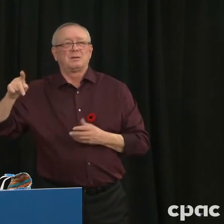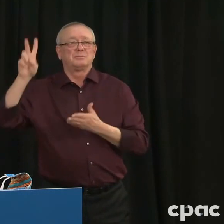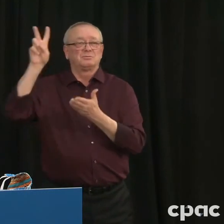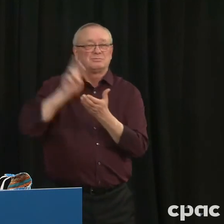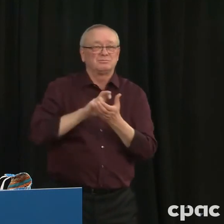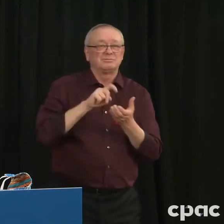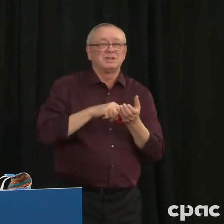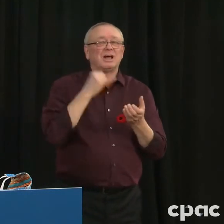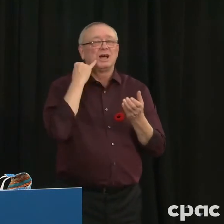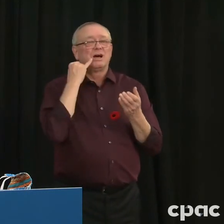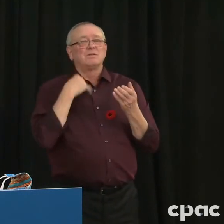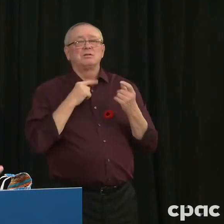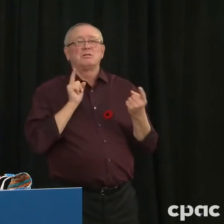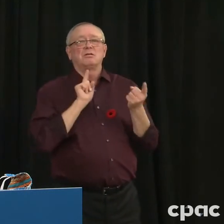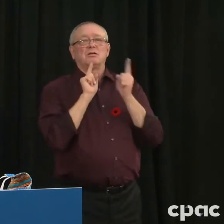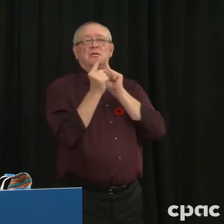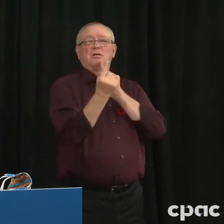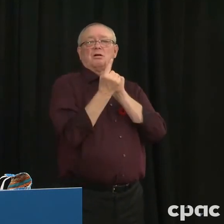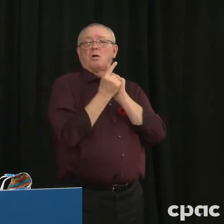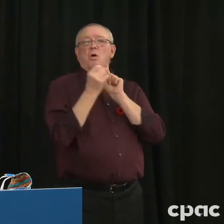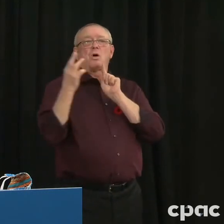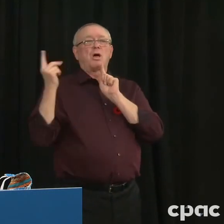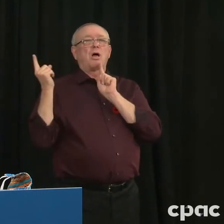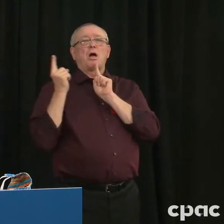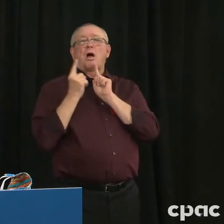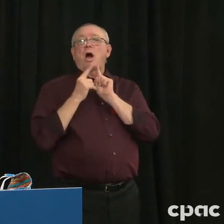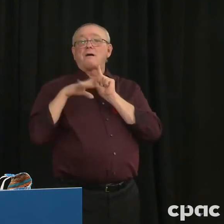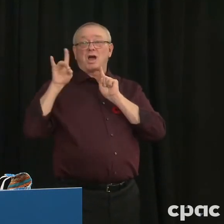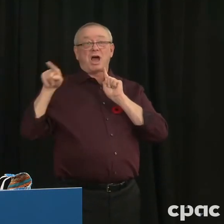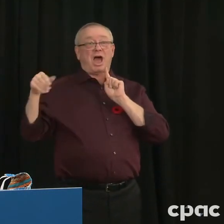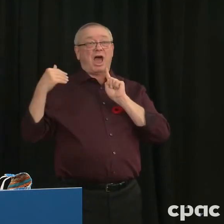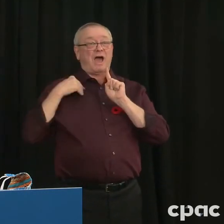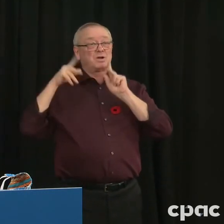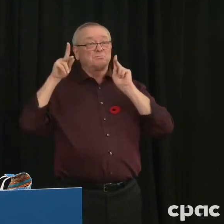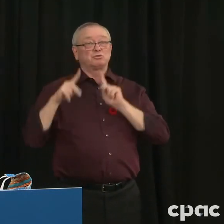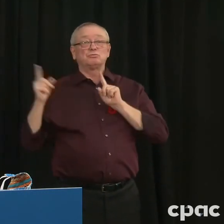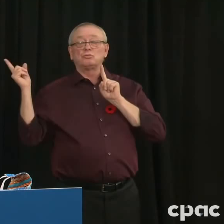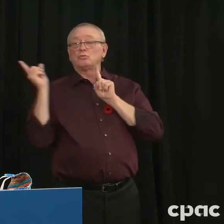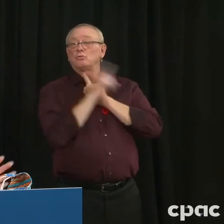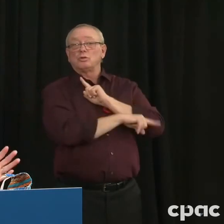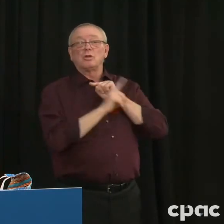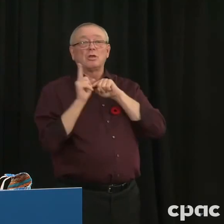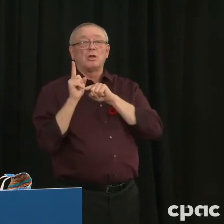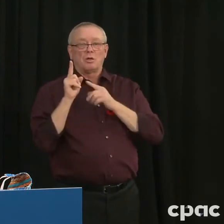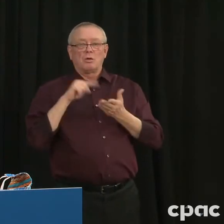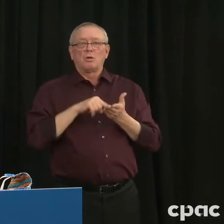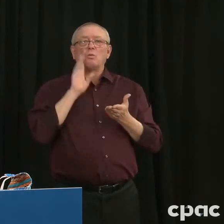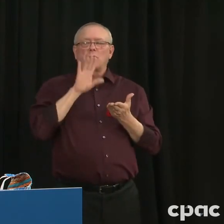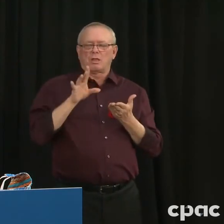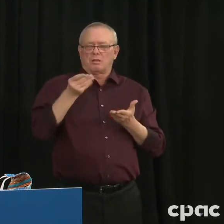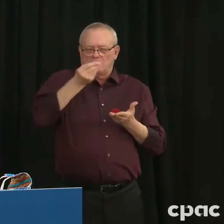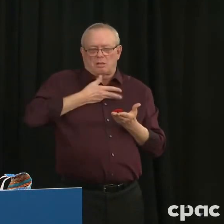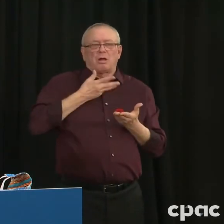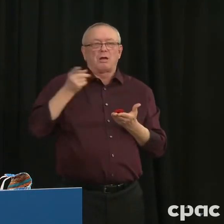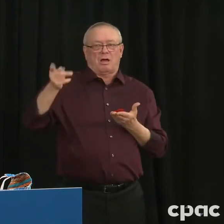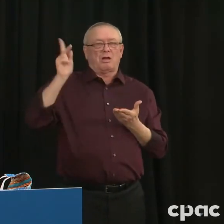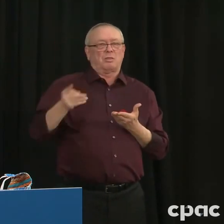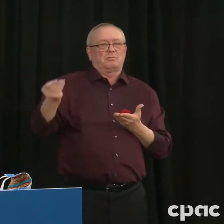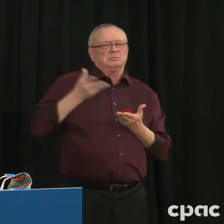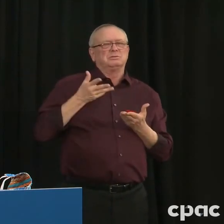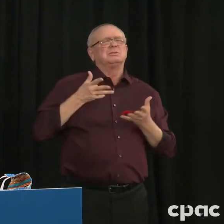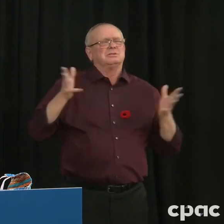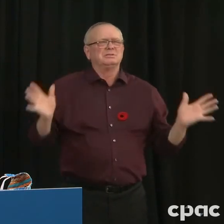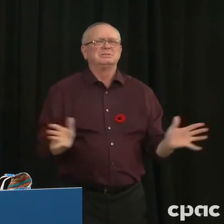one of those known settings. And although Alberta Health Services is focusing their contact tracing on high priority